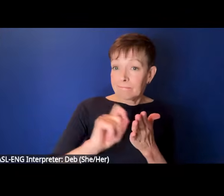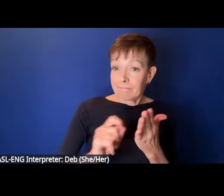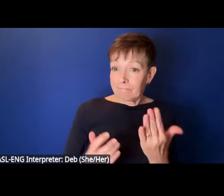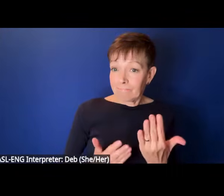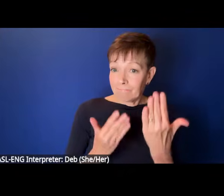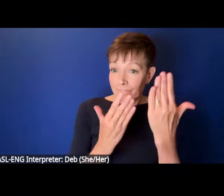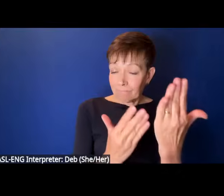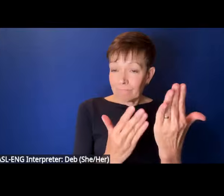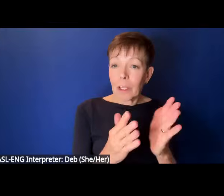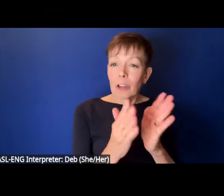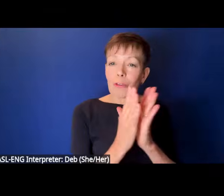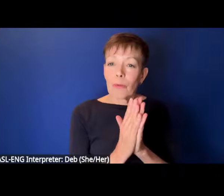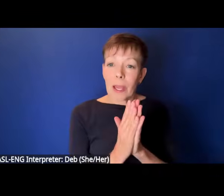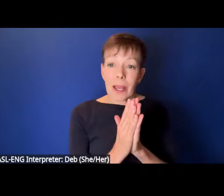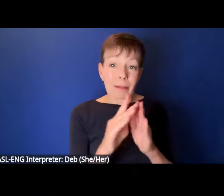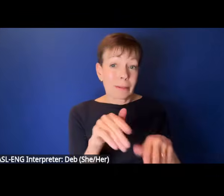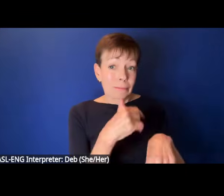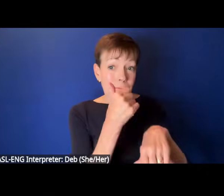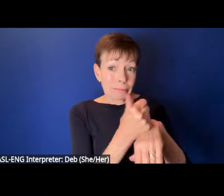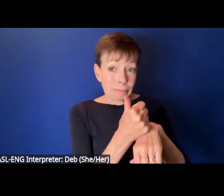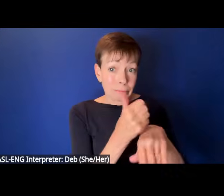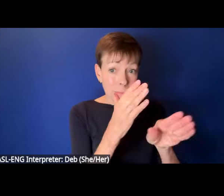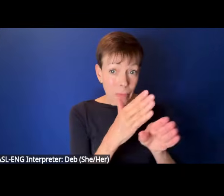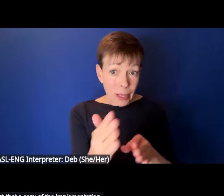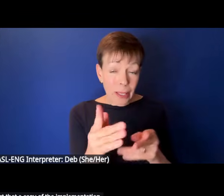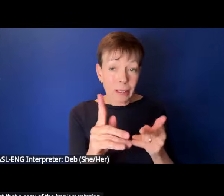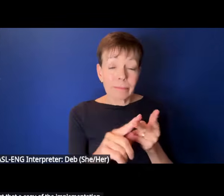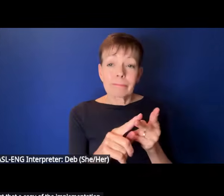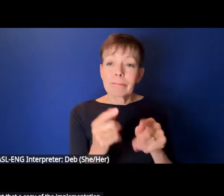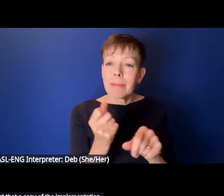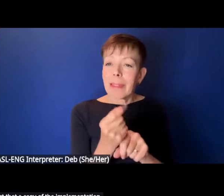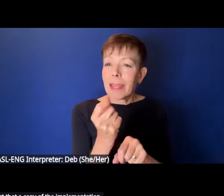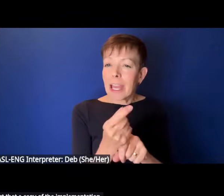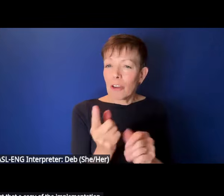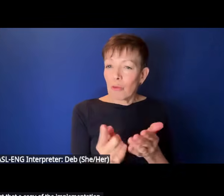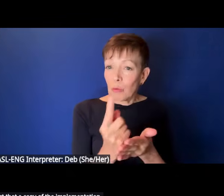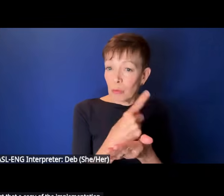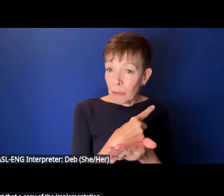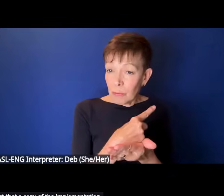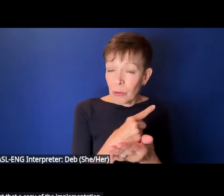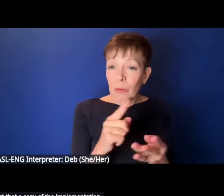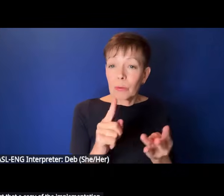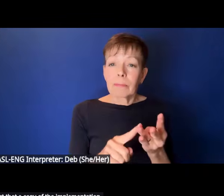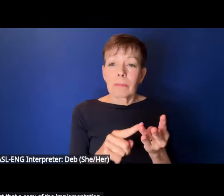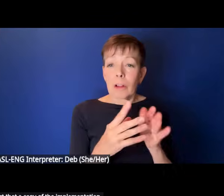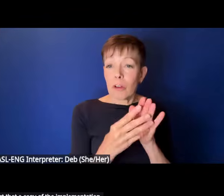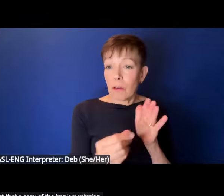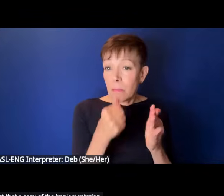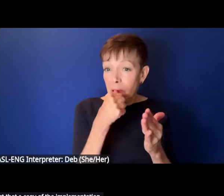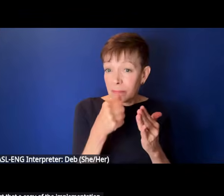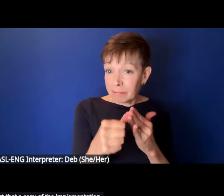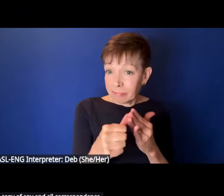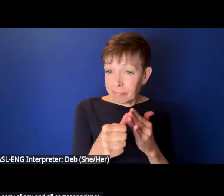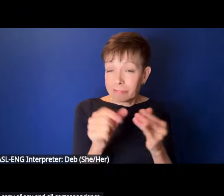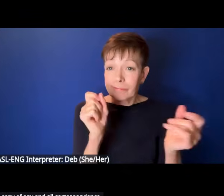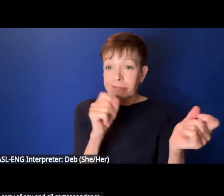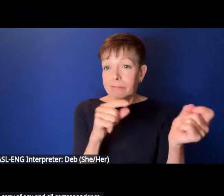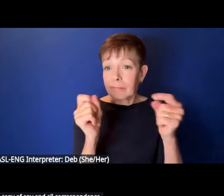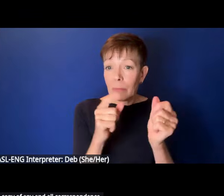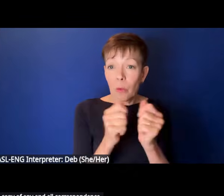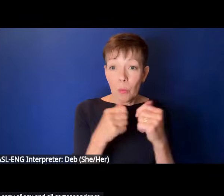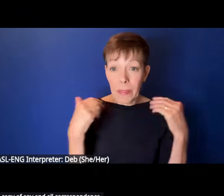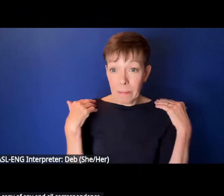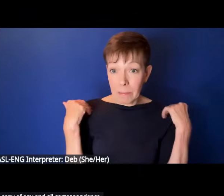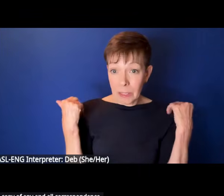direct that a copy of the implementation plan, a copy of the annual review report, a copy of any and all correspondence and communication with the Minister of Education